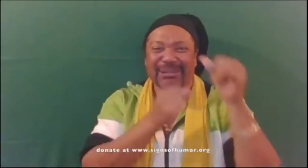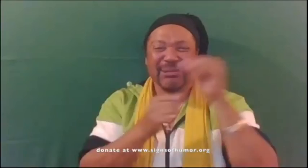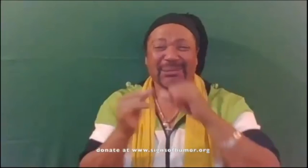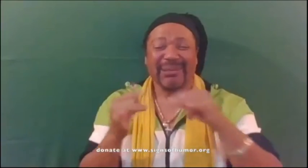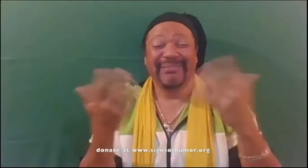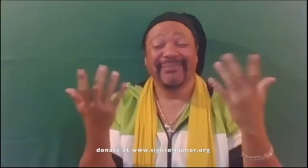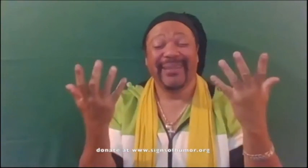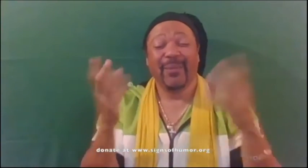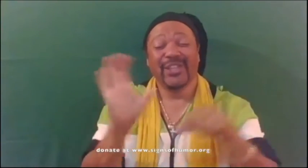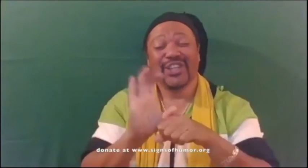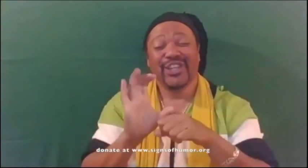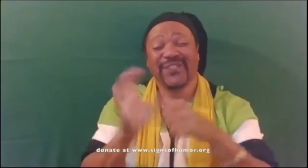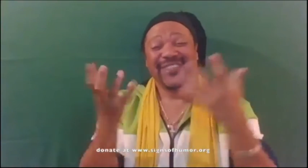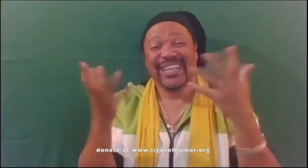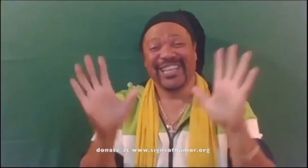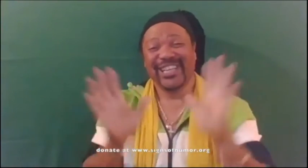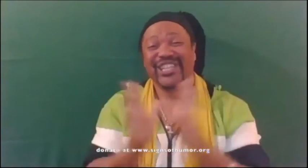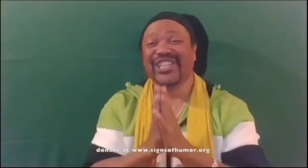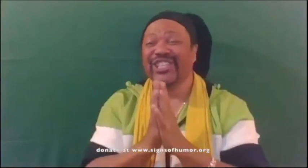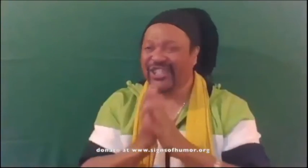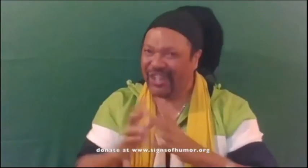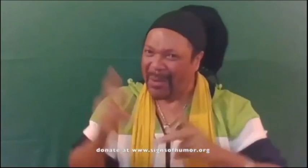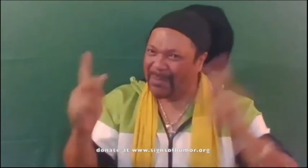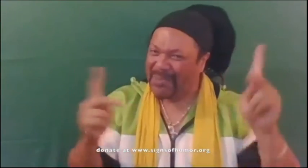I don't know. Everybody was getting it, but that was church.